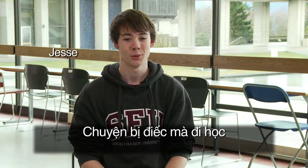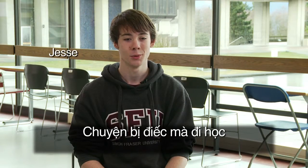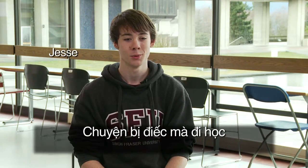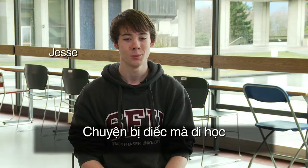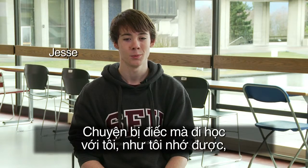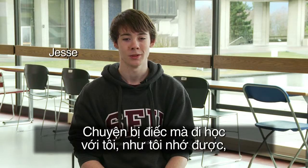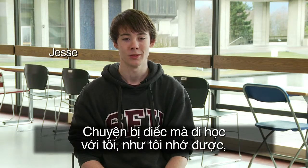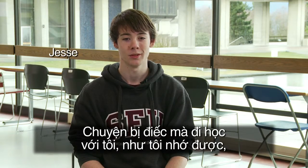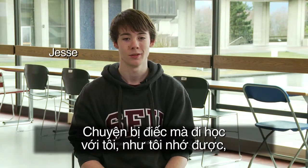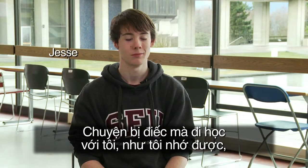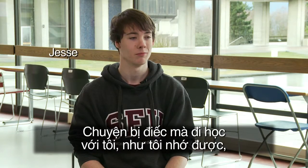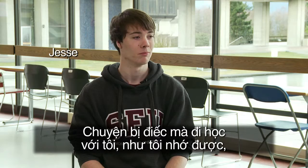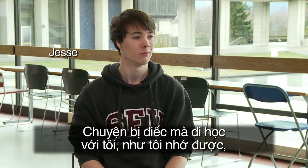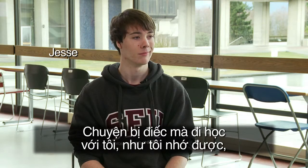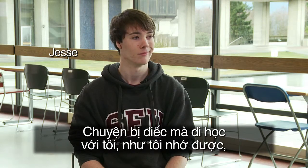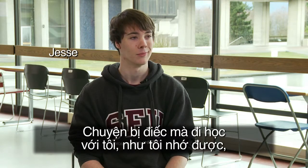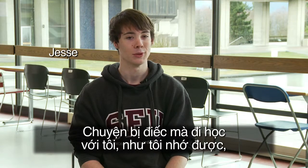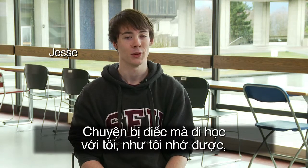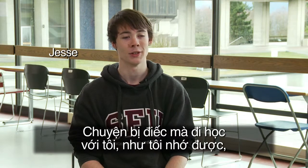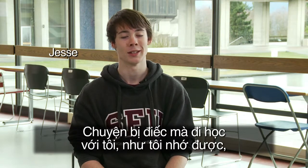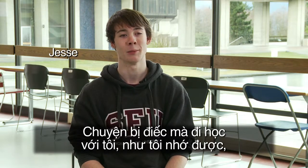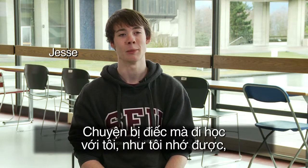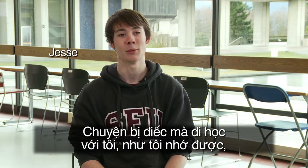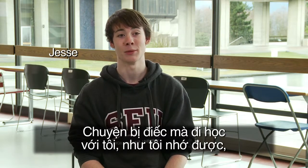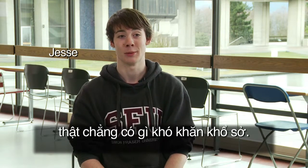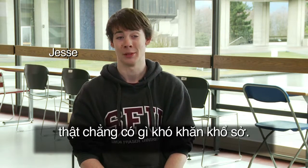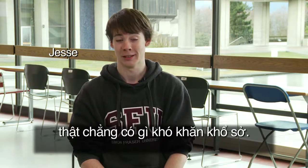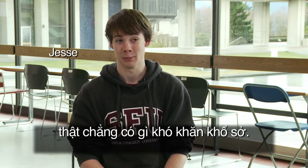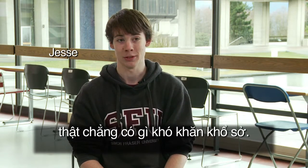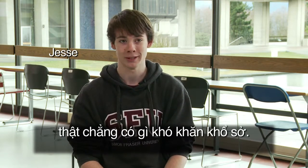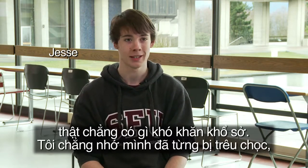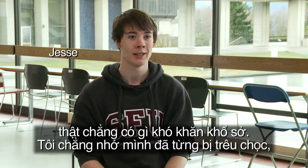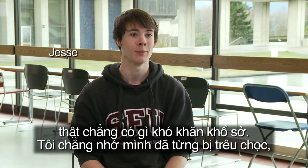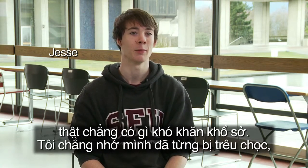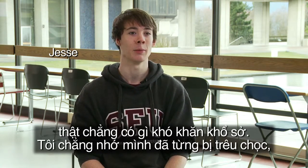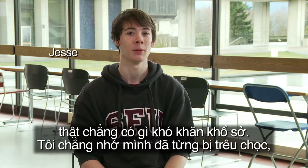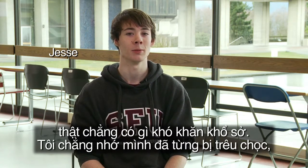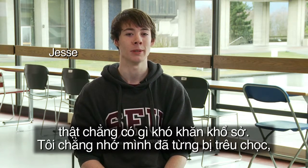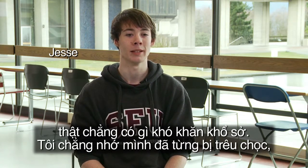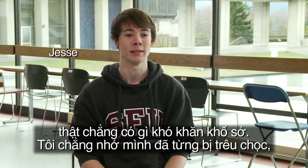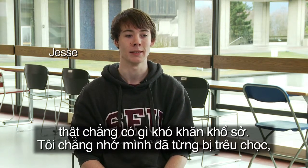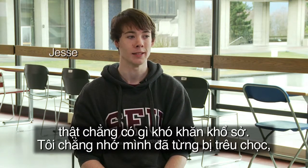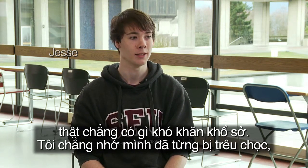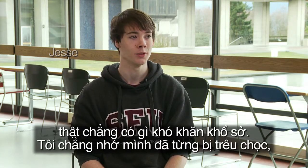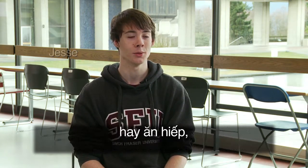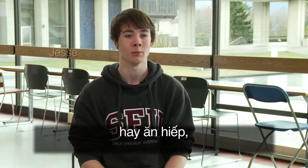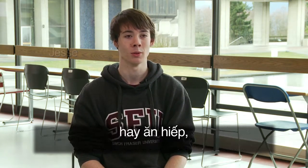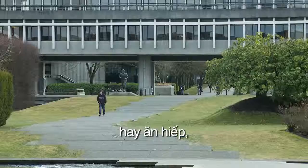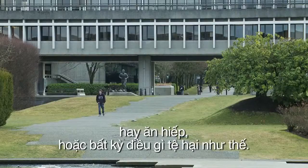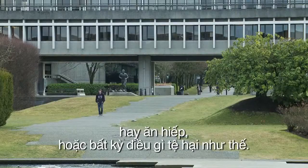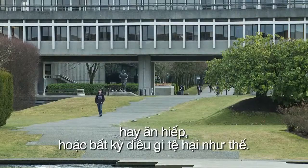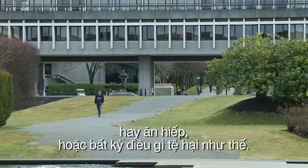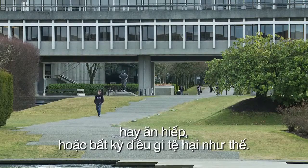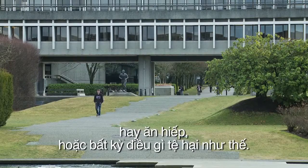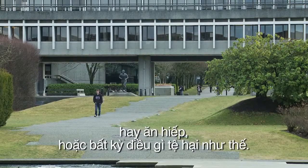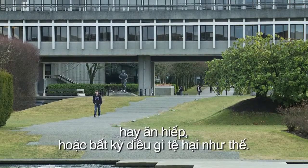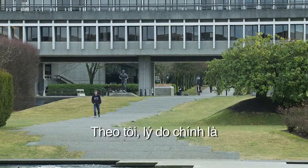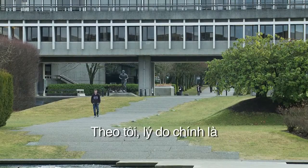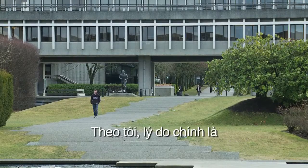school was, as far as I remember, completely a breeze. I never remember being teased or bullied or anything like that. I think